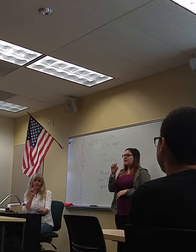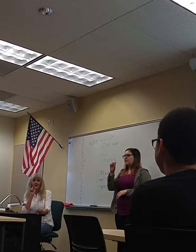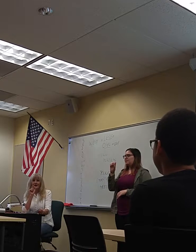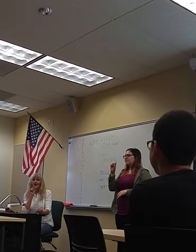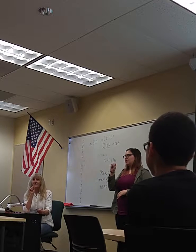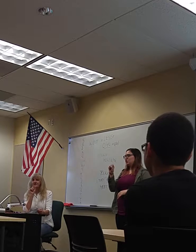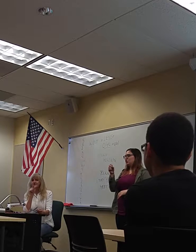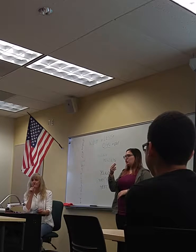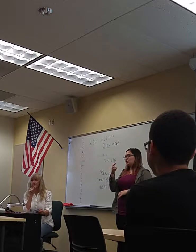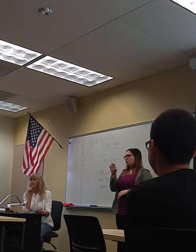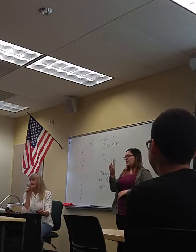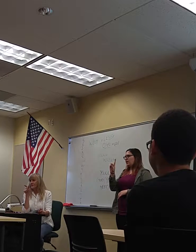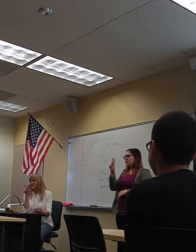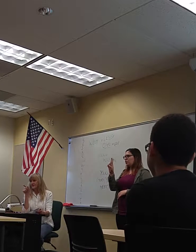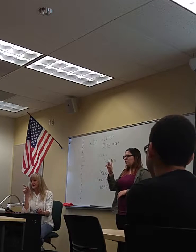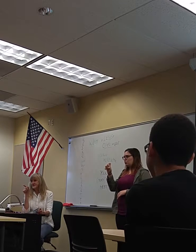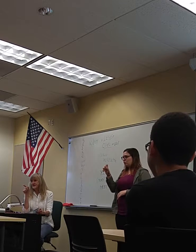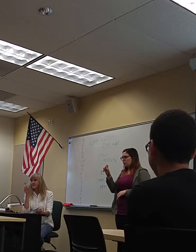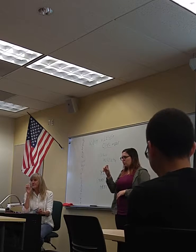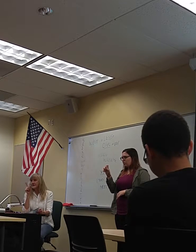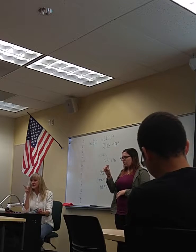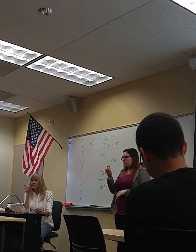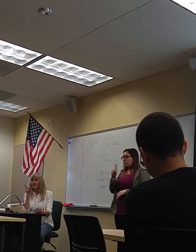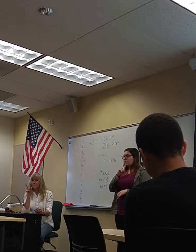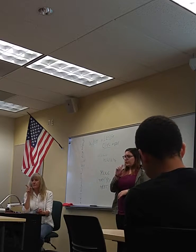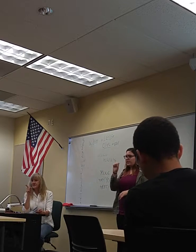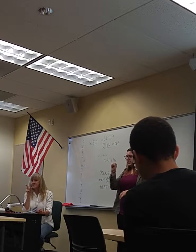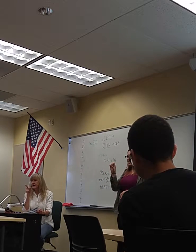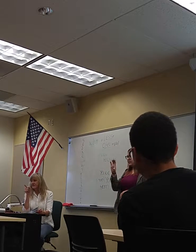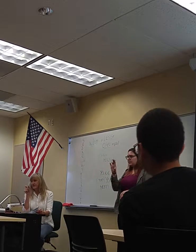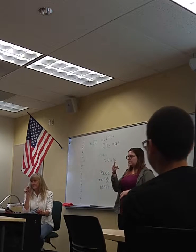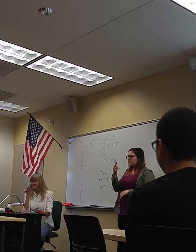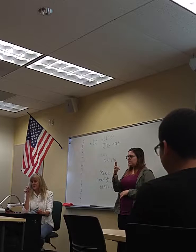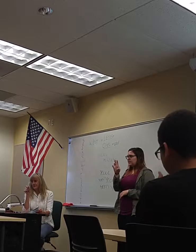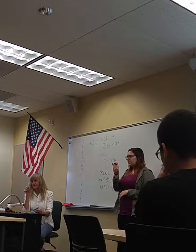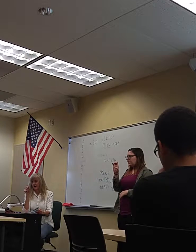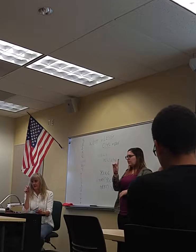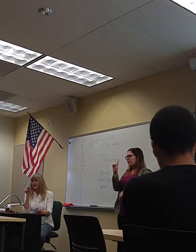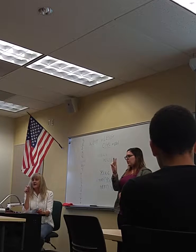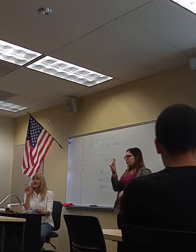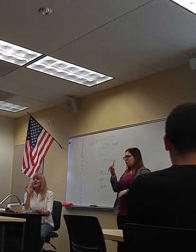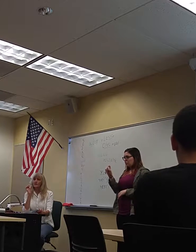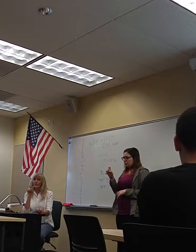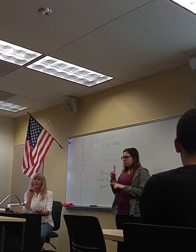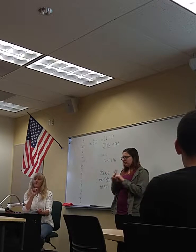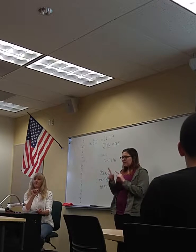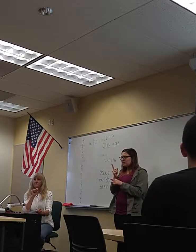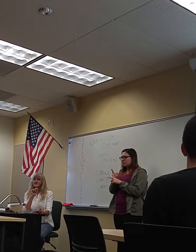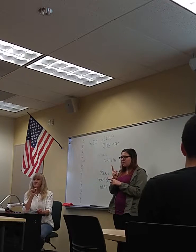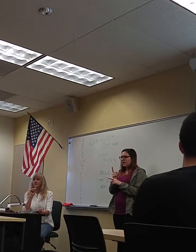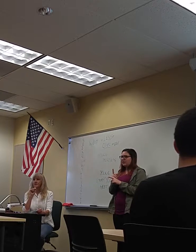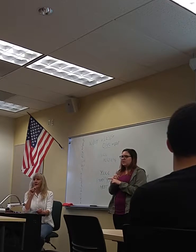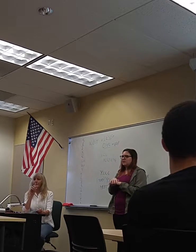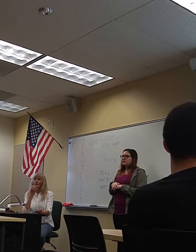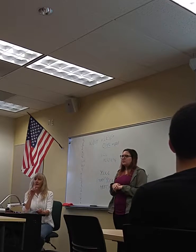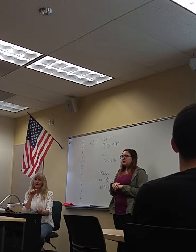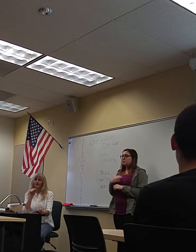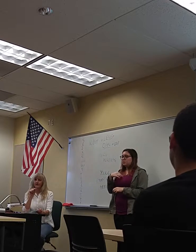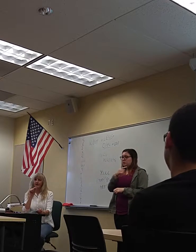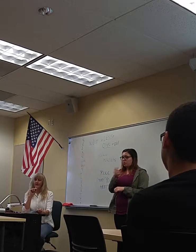schedule just to make my friend crazy, but it's a correct pronunciation, right? And you all remember the story about the often and